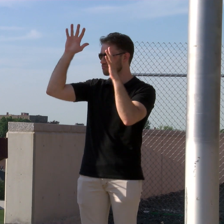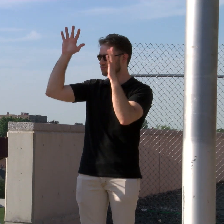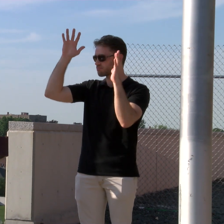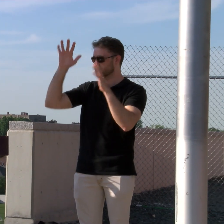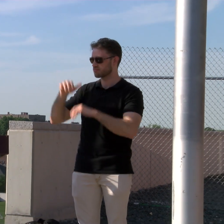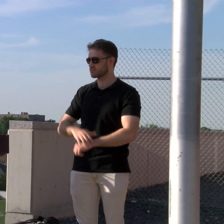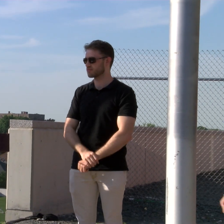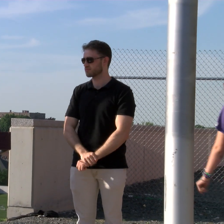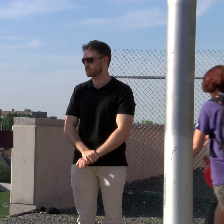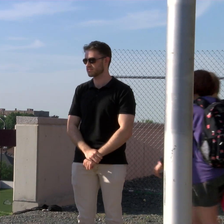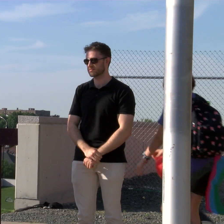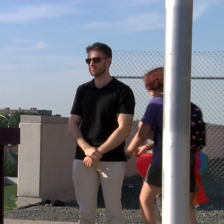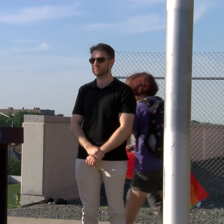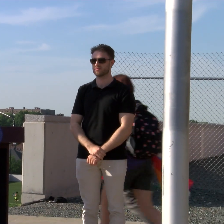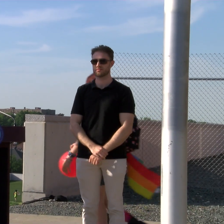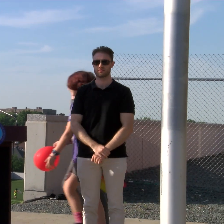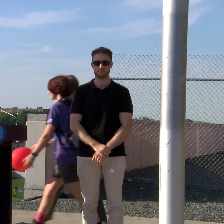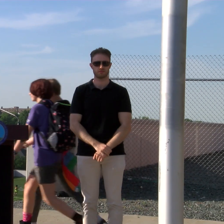flag.